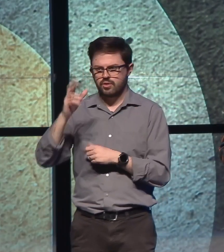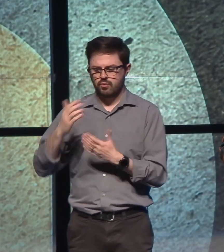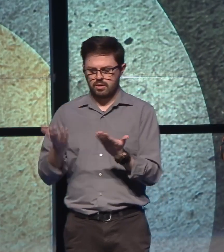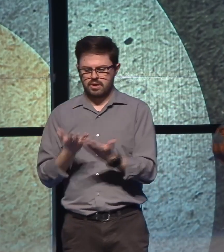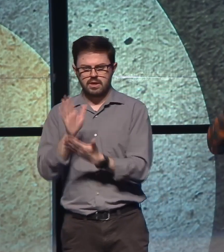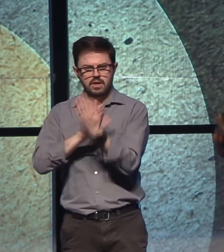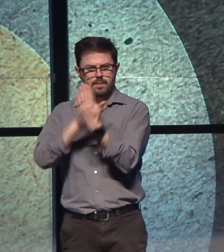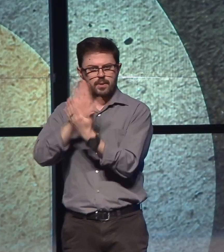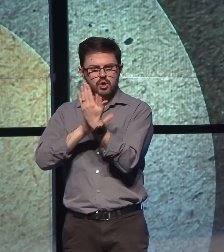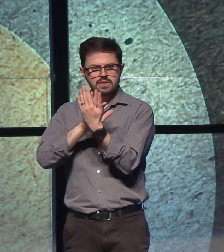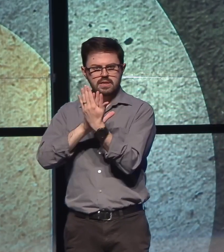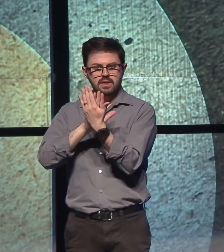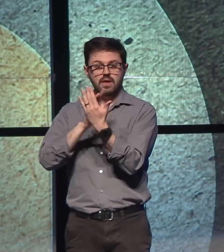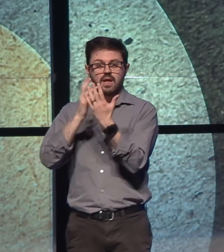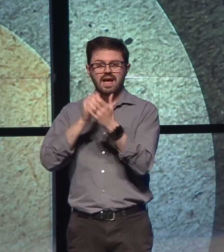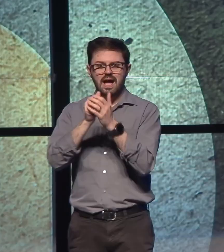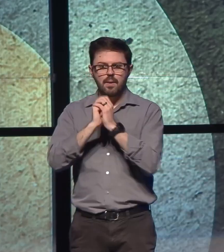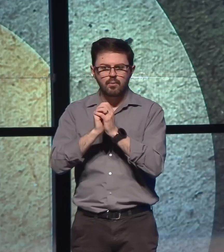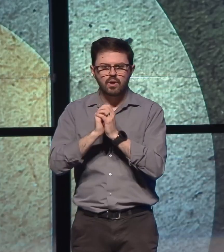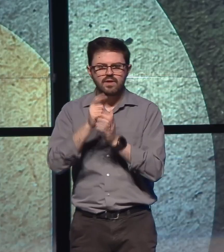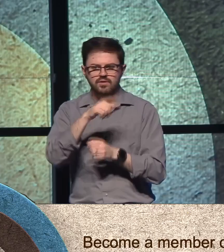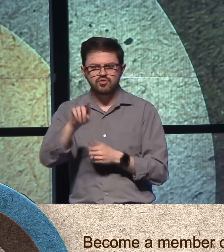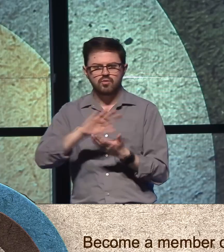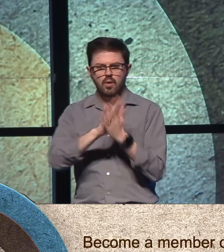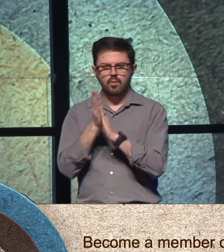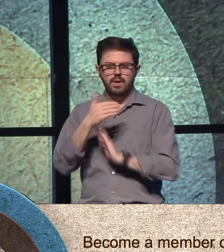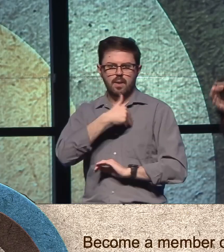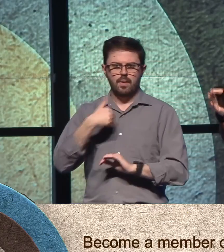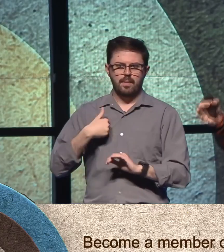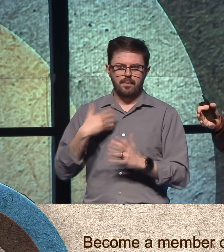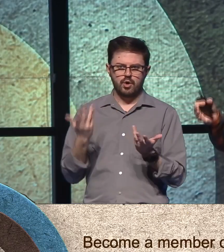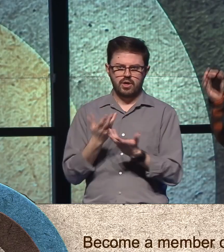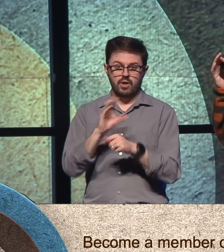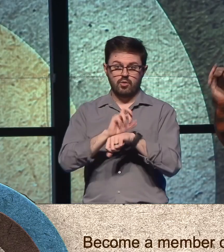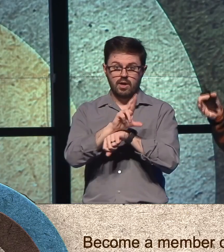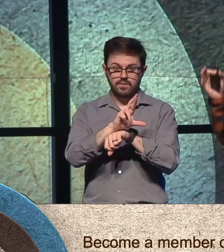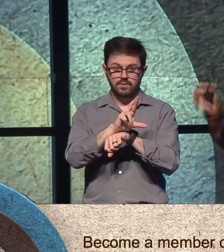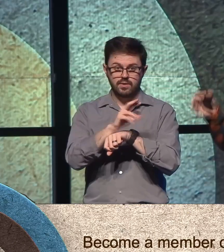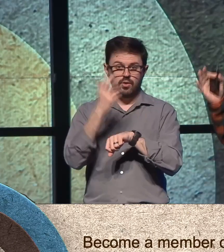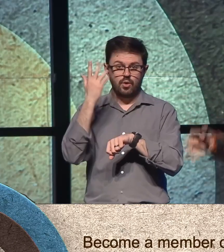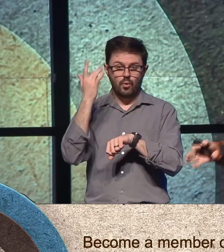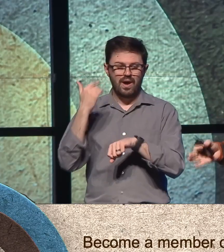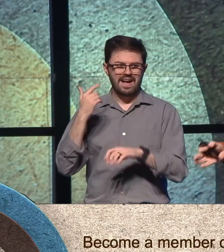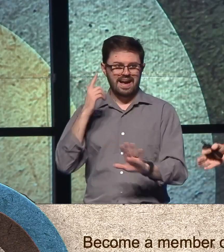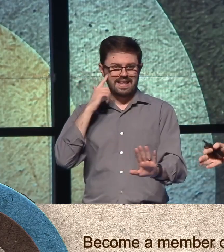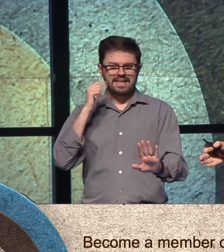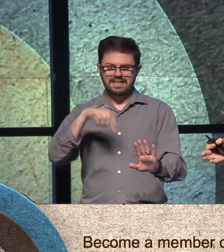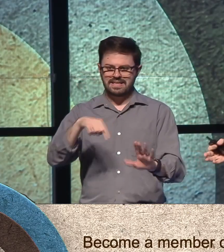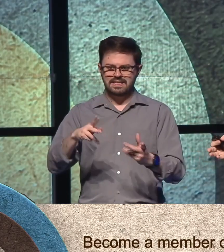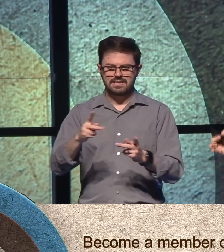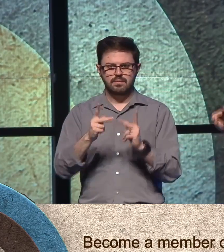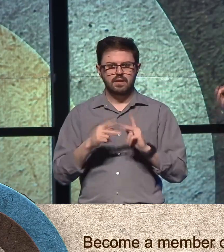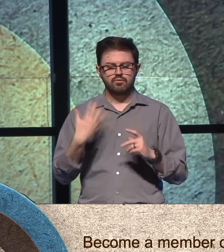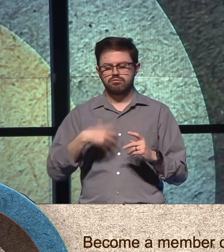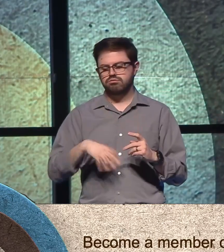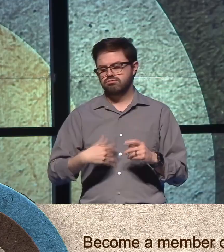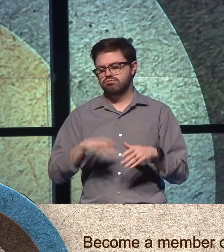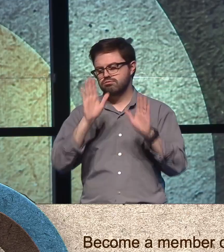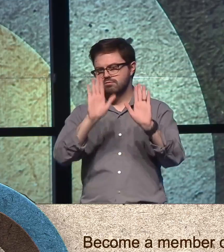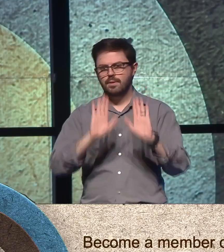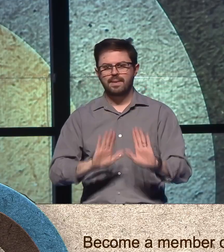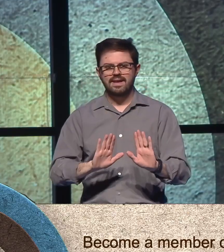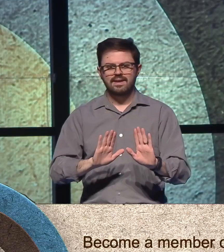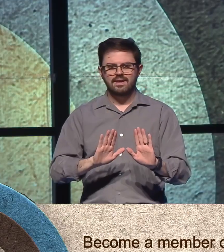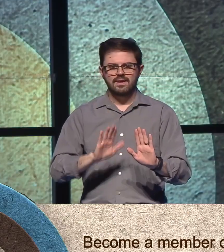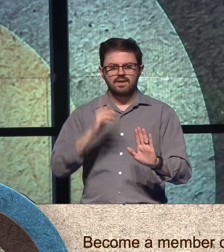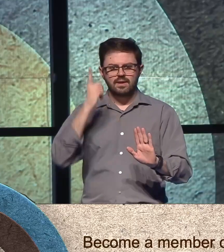pray that you will become a member at Crossroads Church, because I think it's a pretty amazing place. And it's because